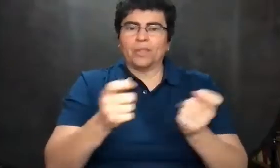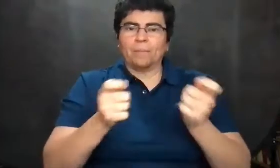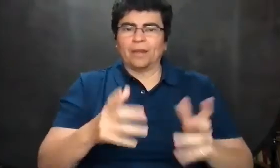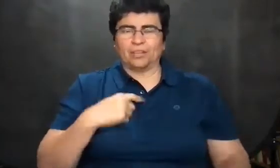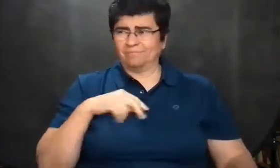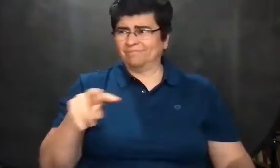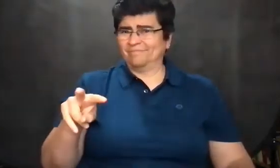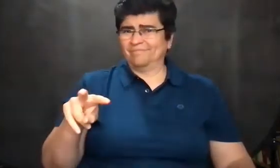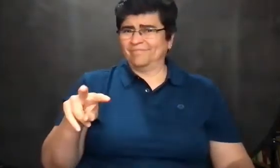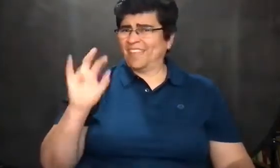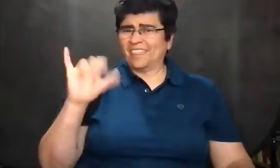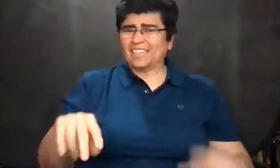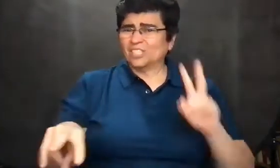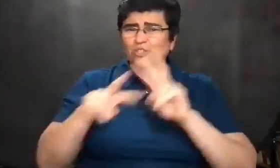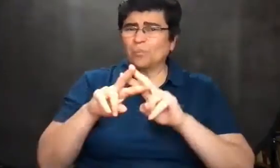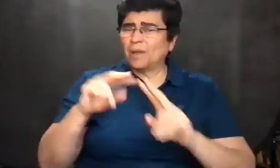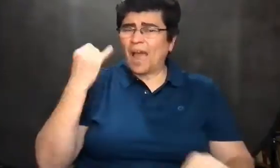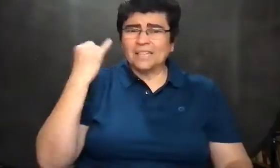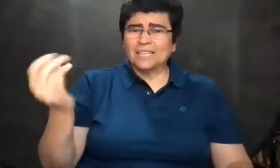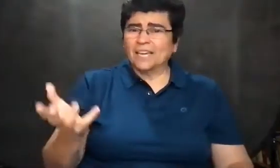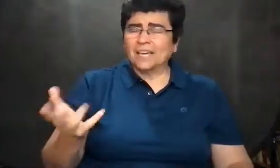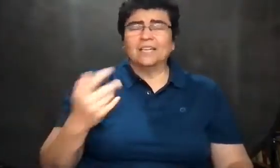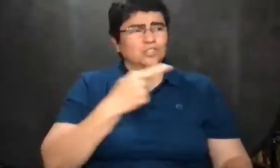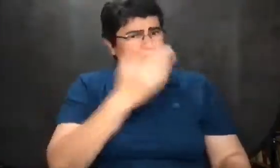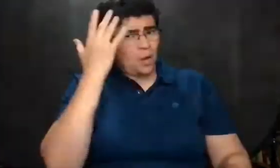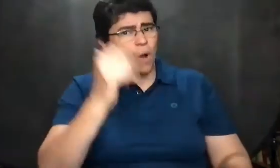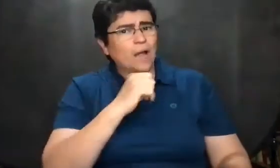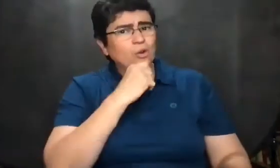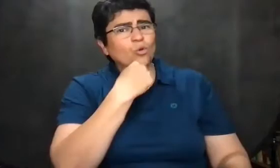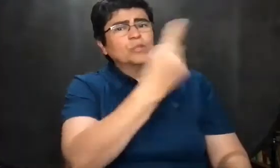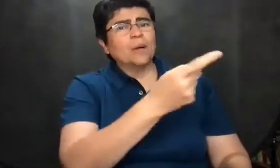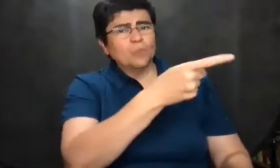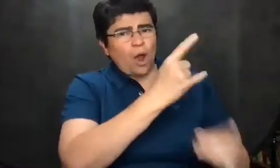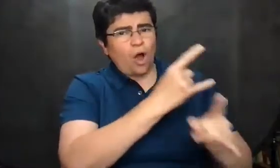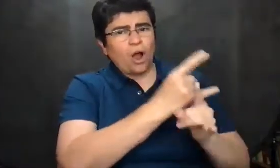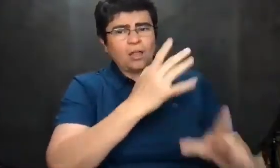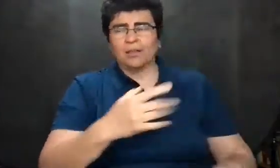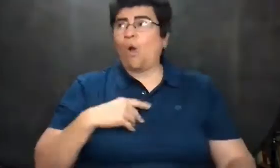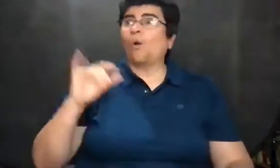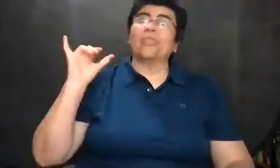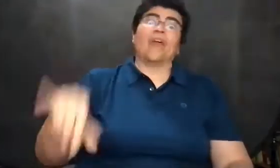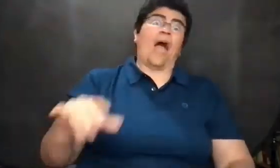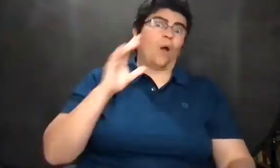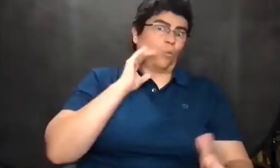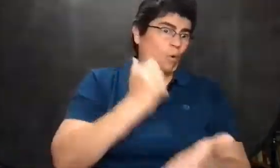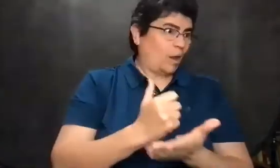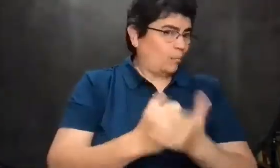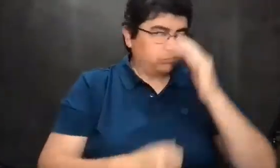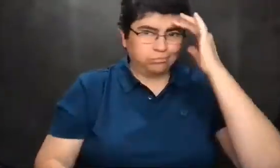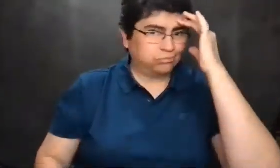myself, that's the stupidest thing I ever heard in my life. She said, why don't you tell him you're an alcoholic? I'm like, that's going to be helpful, but I did it because I